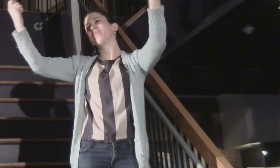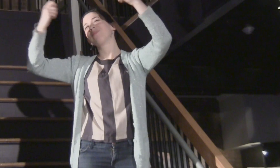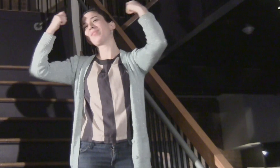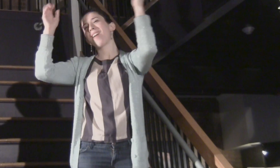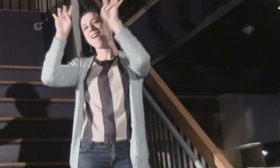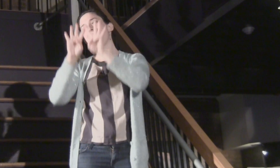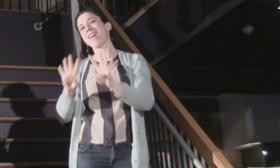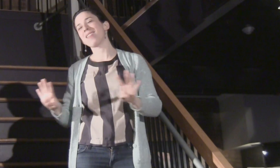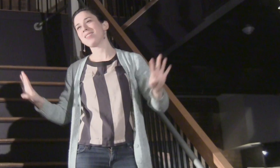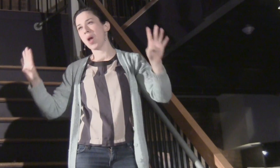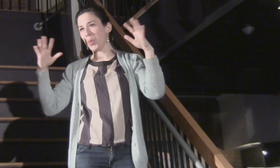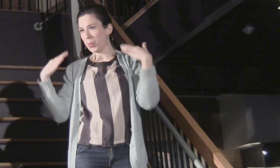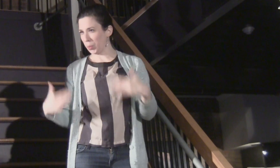to celebrate Chanukah.